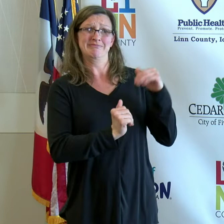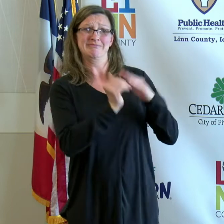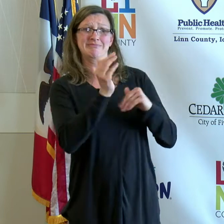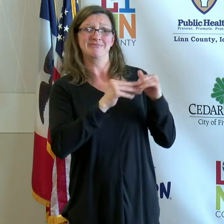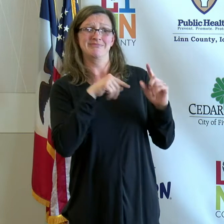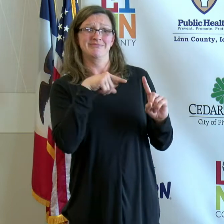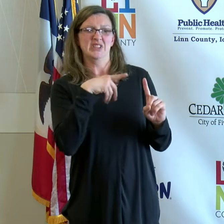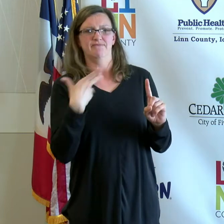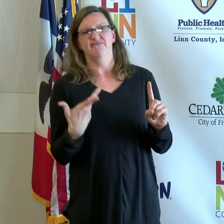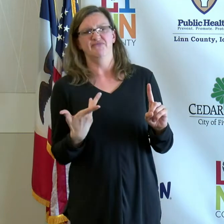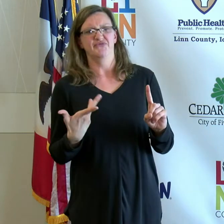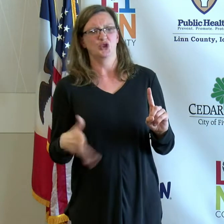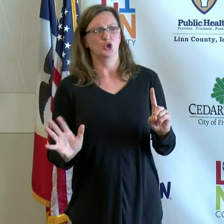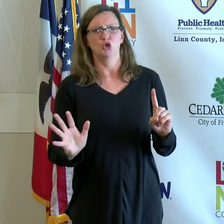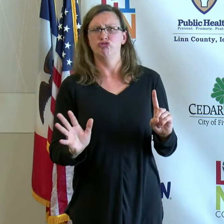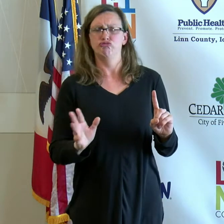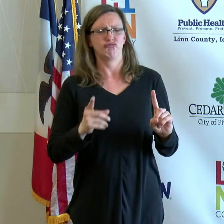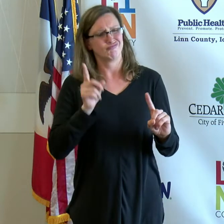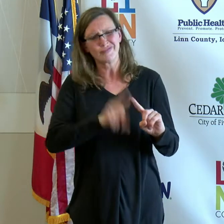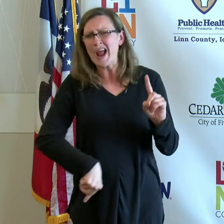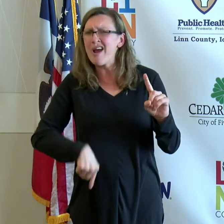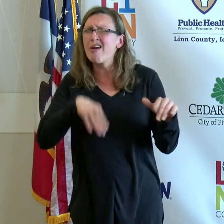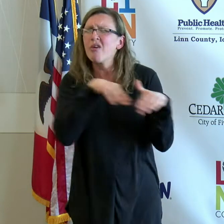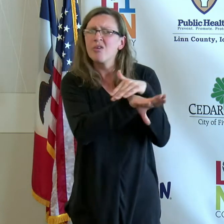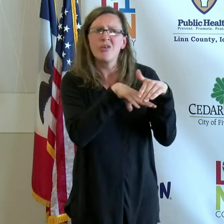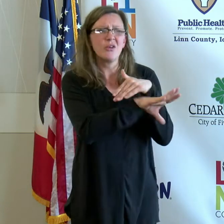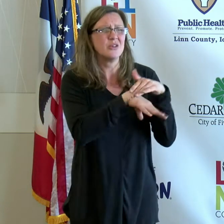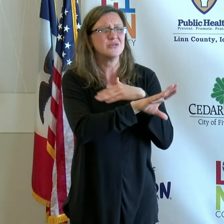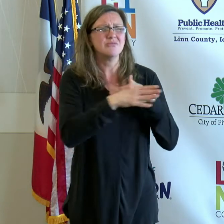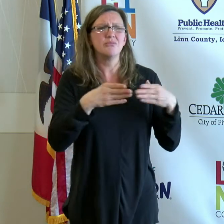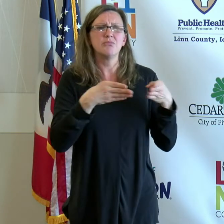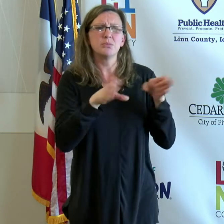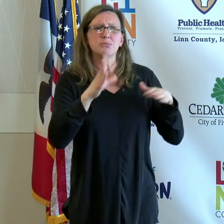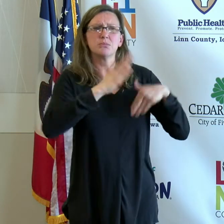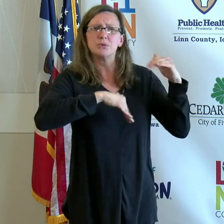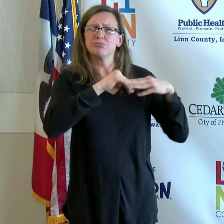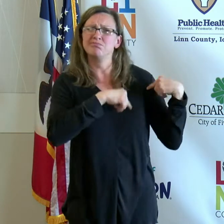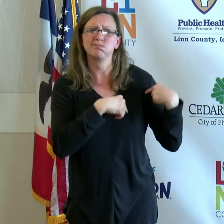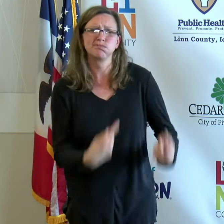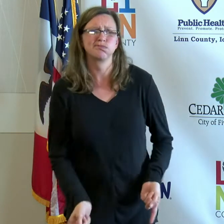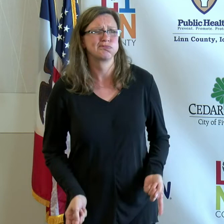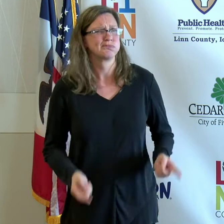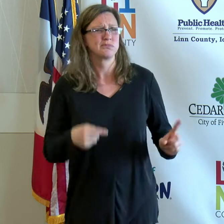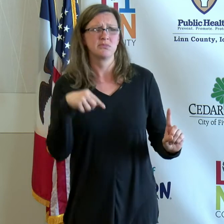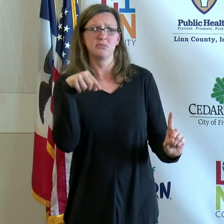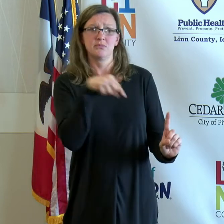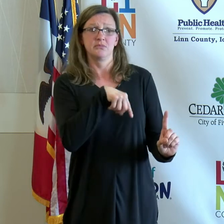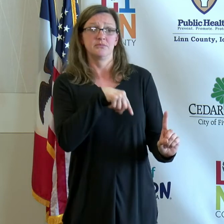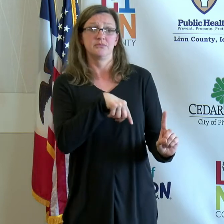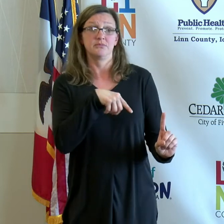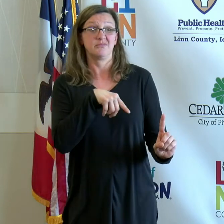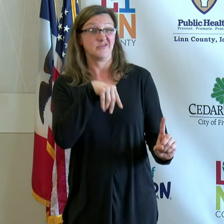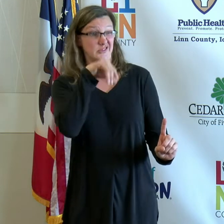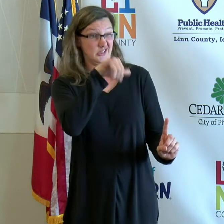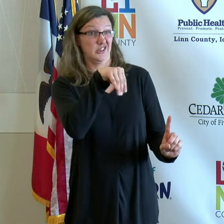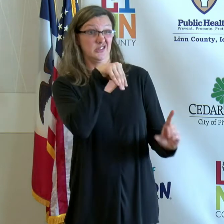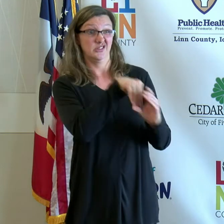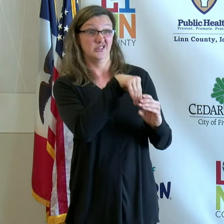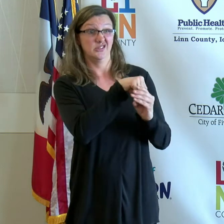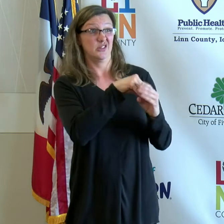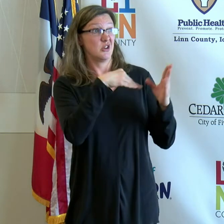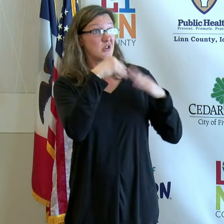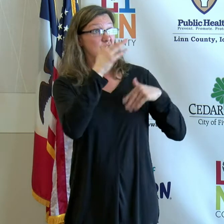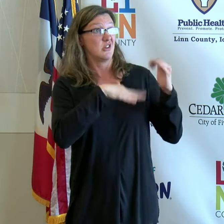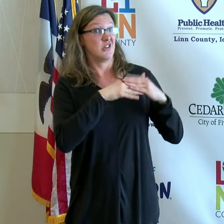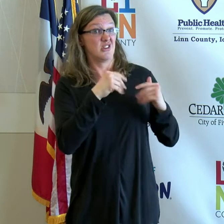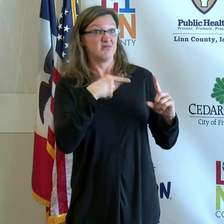3 weeks. This employee has not been in a county facility since last Thursday, April 2nd,